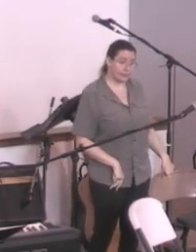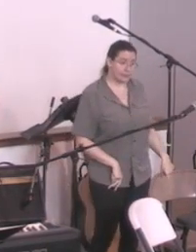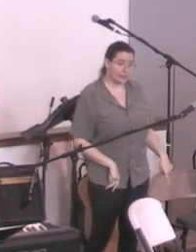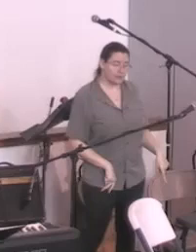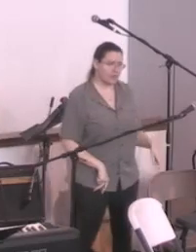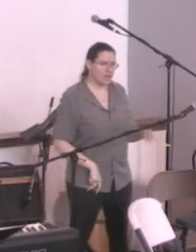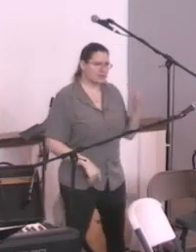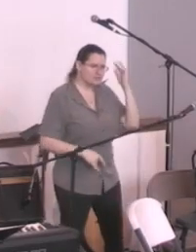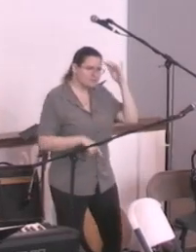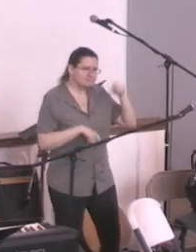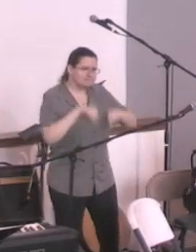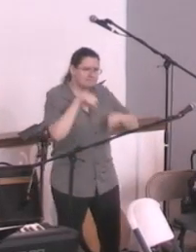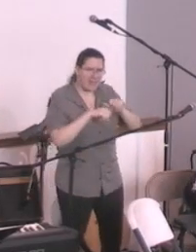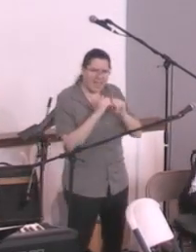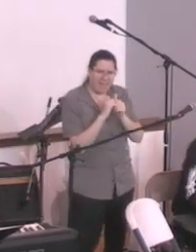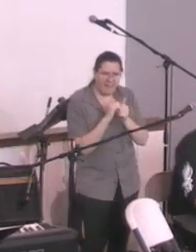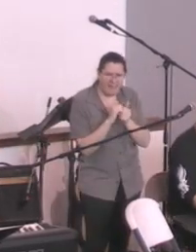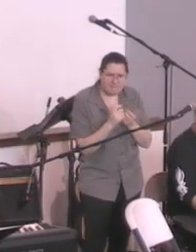can't figure out